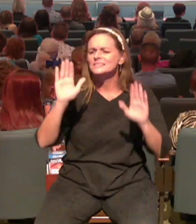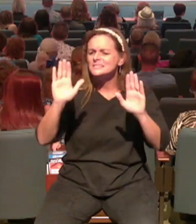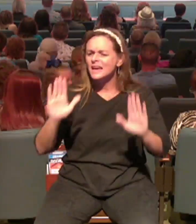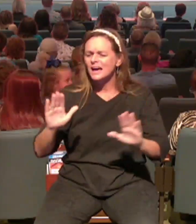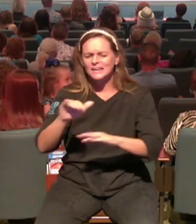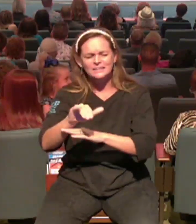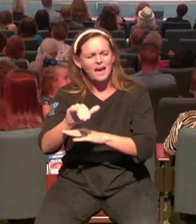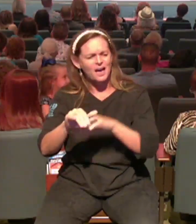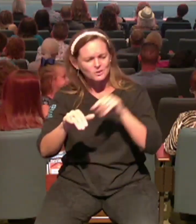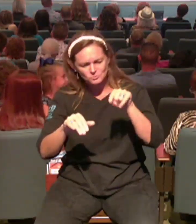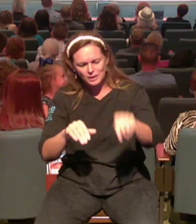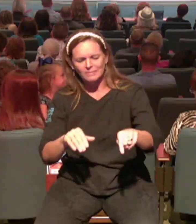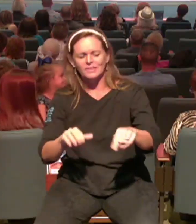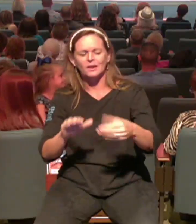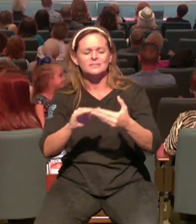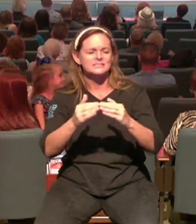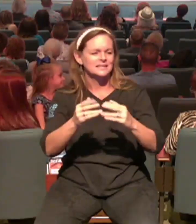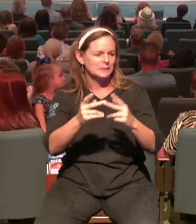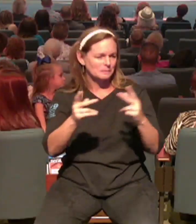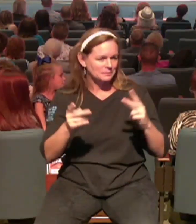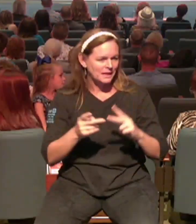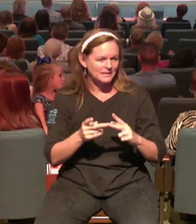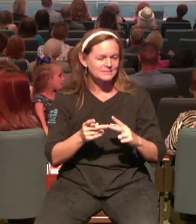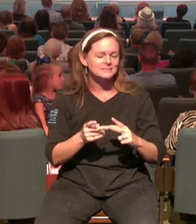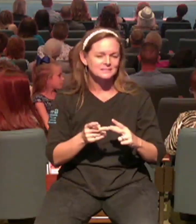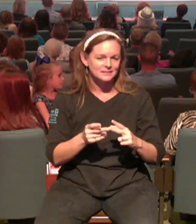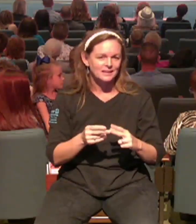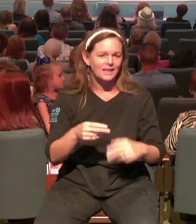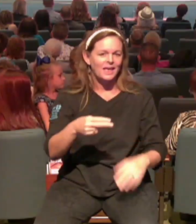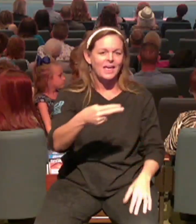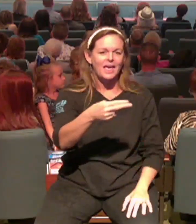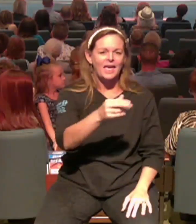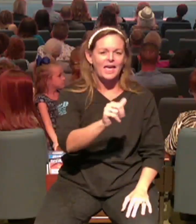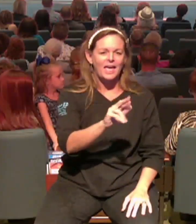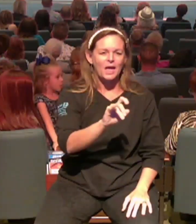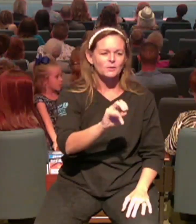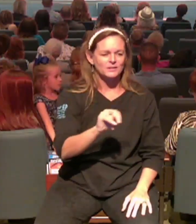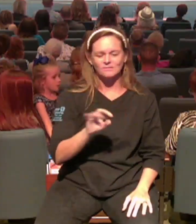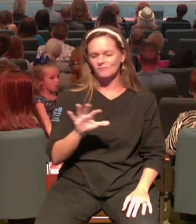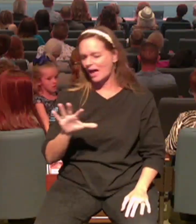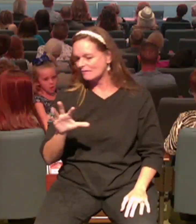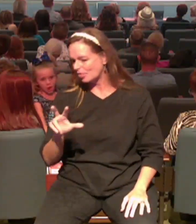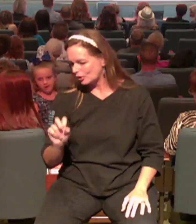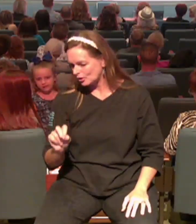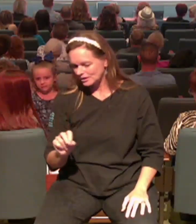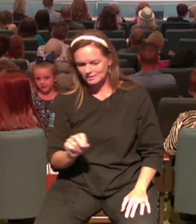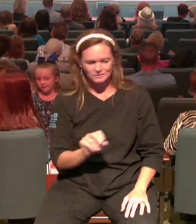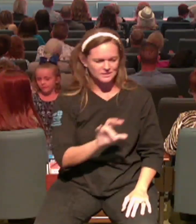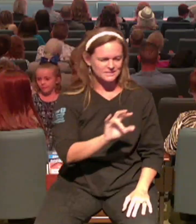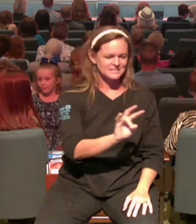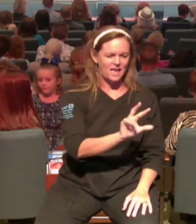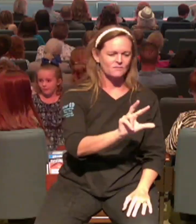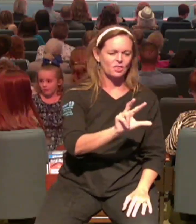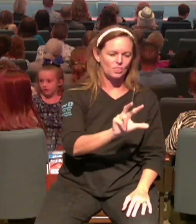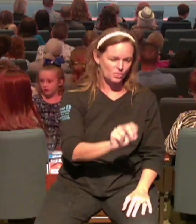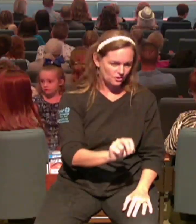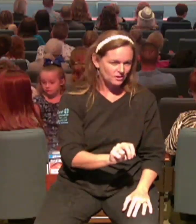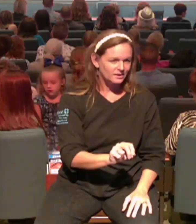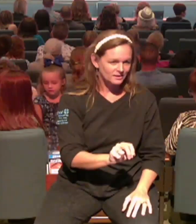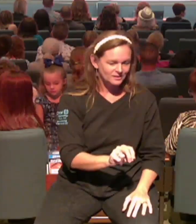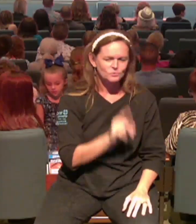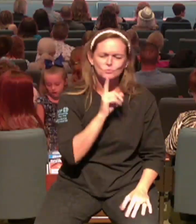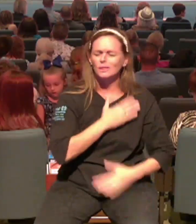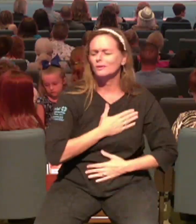right in the heart of City Place at the Harriet Himmel Theater, 5:30, 7:30. We're down there. It's a great night of worship and teaching from God's